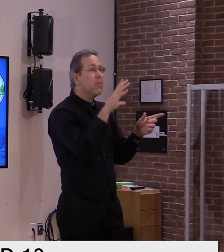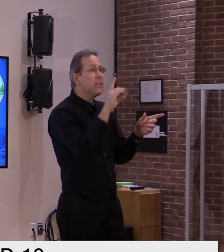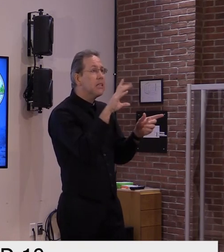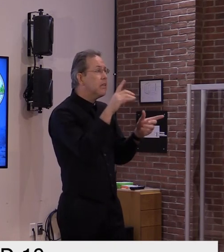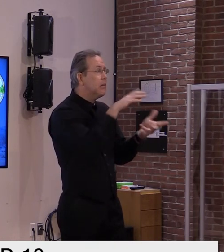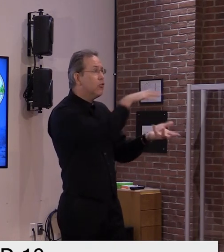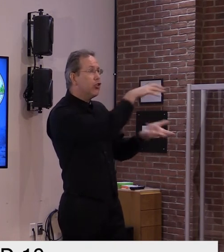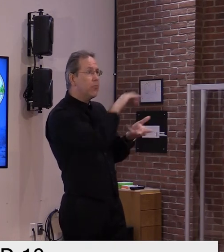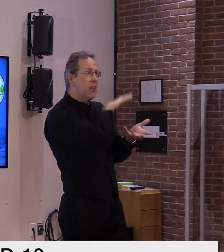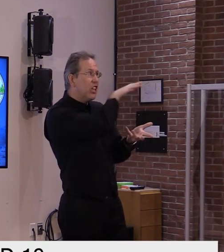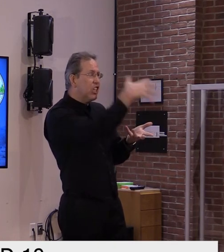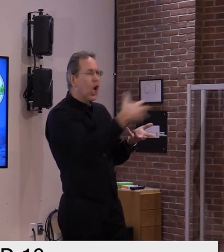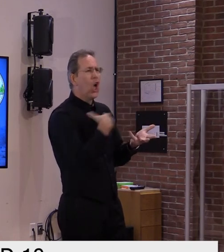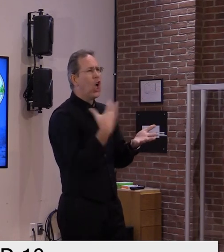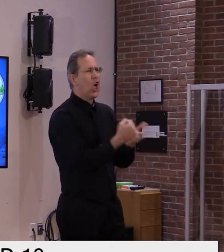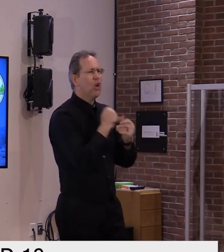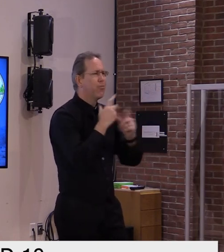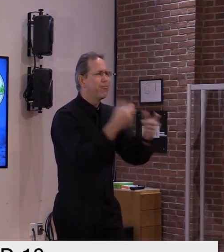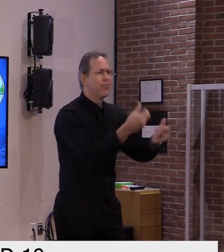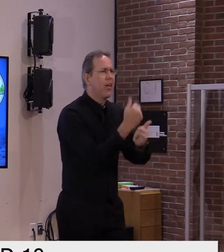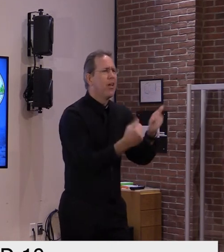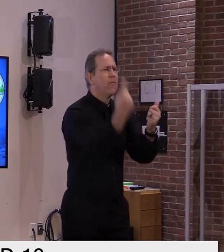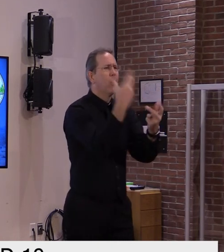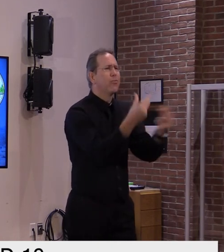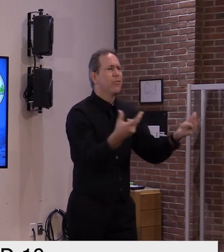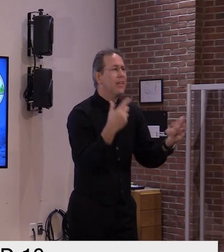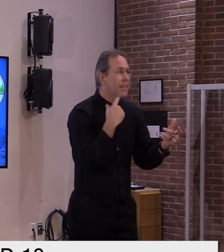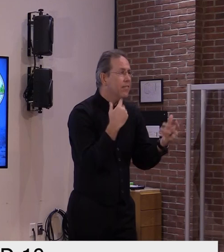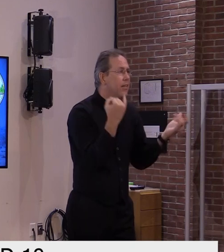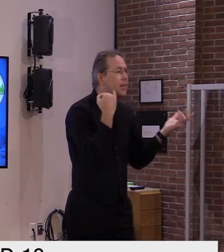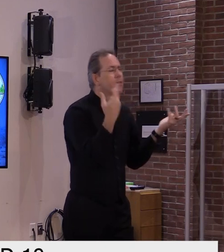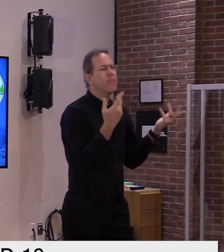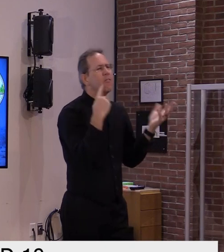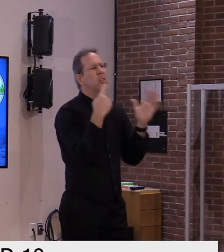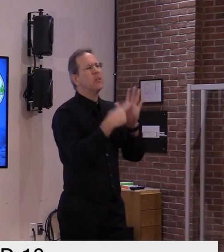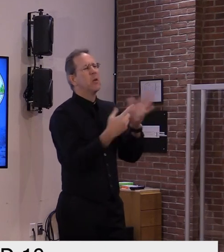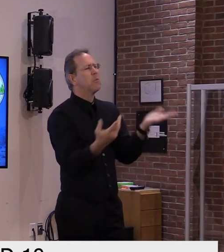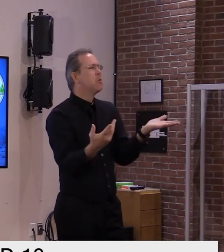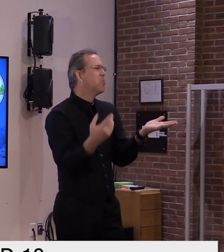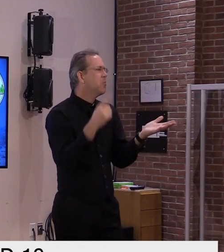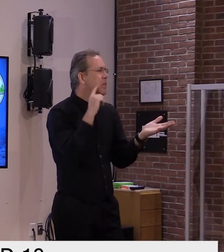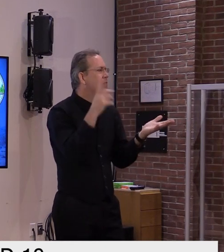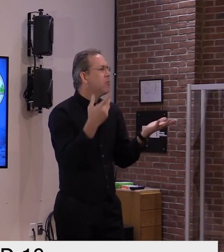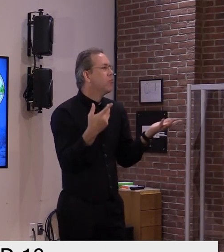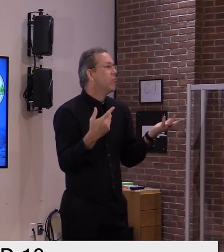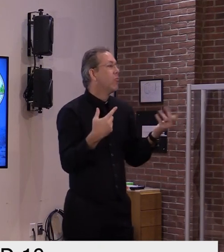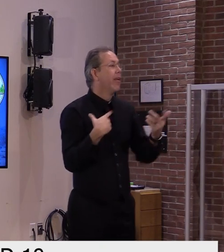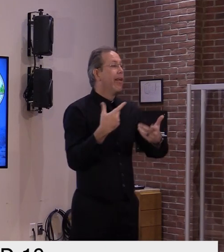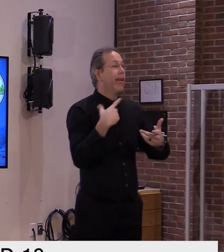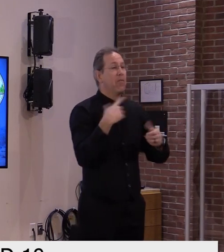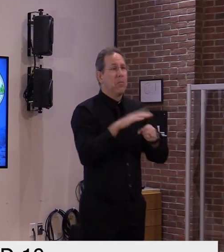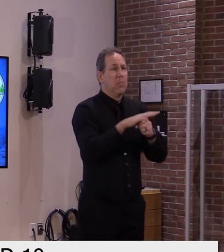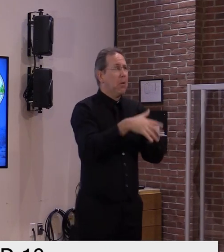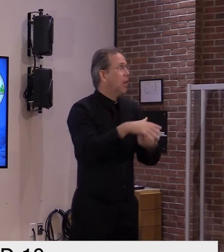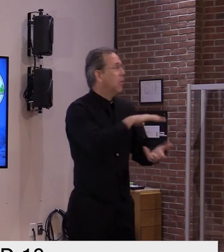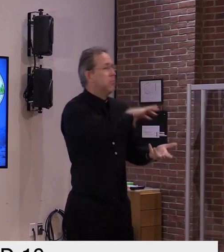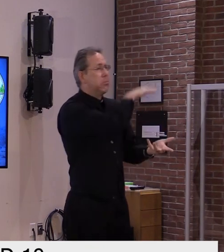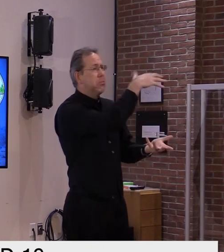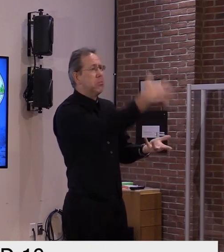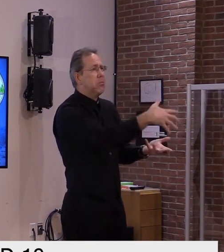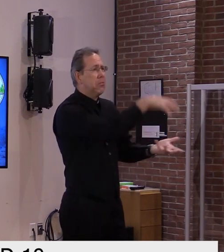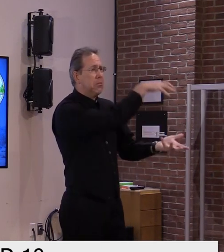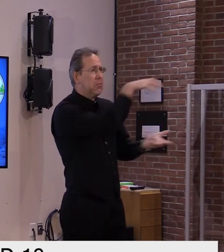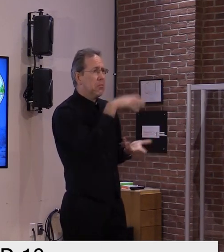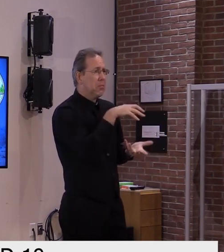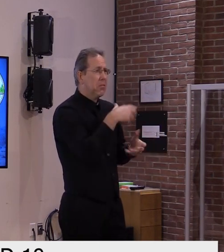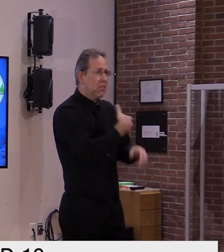we would line people up and make sure that they had vaccinations, but we don't. We have a limited supply, so we